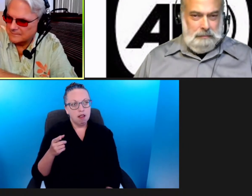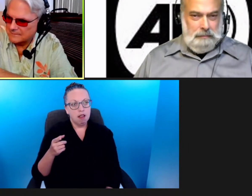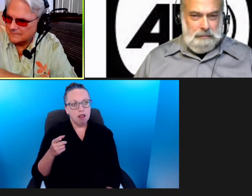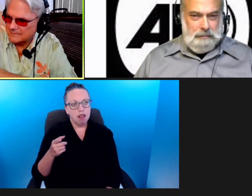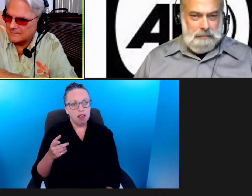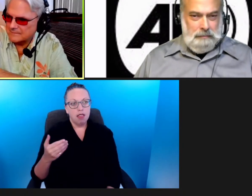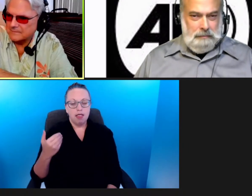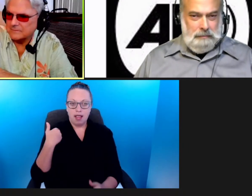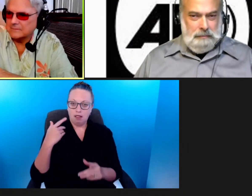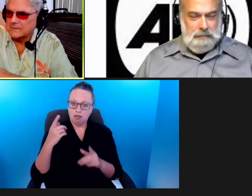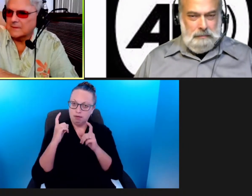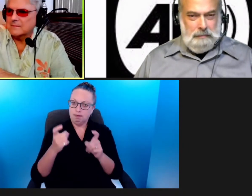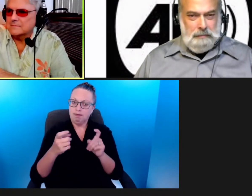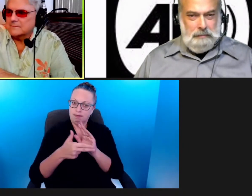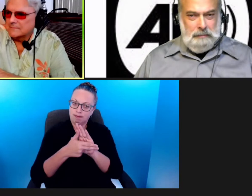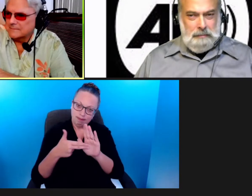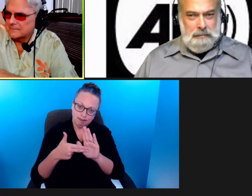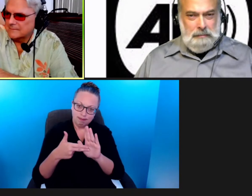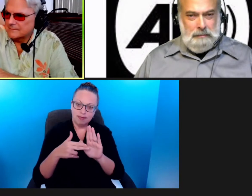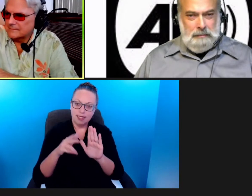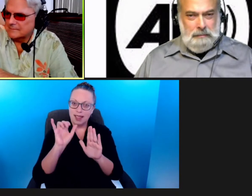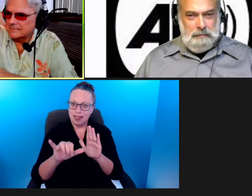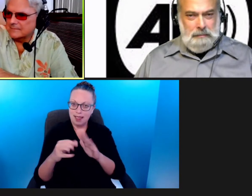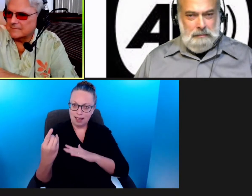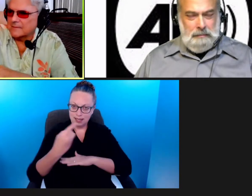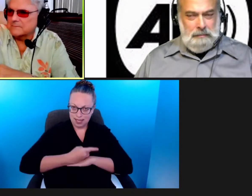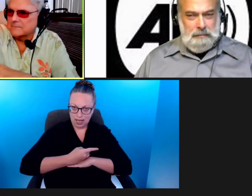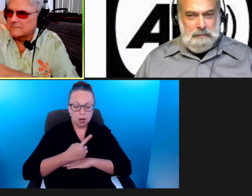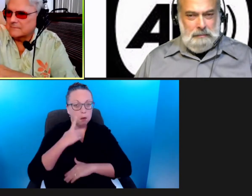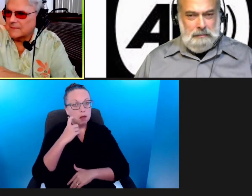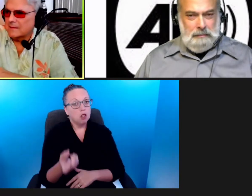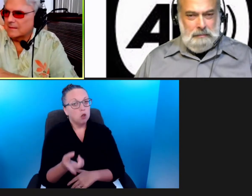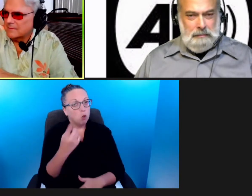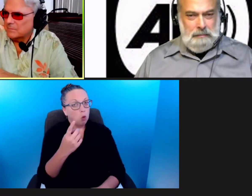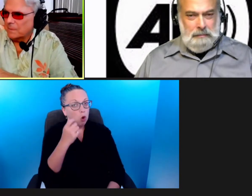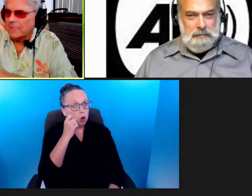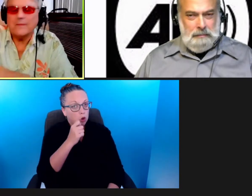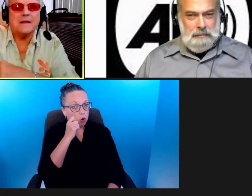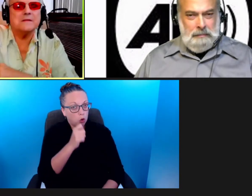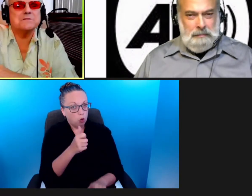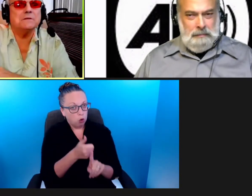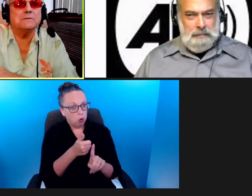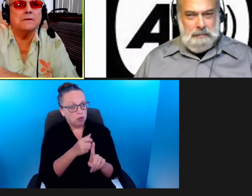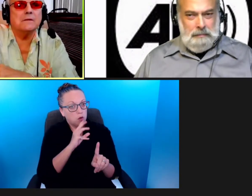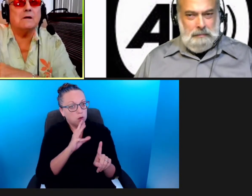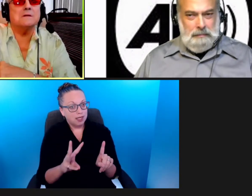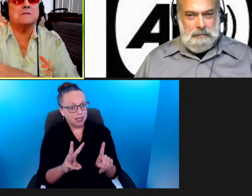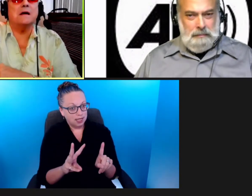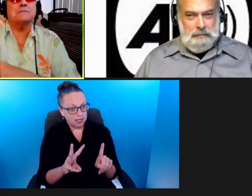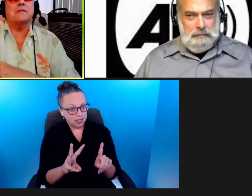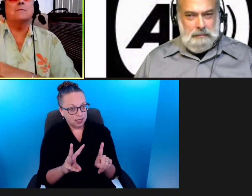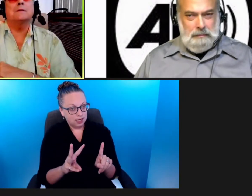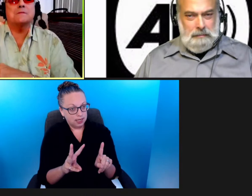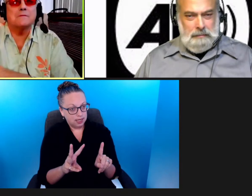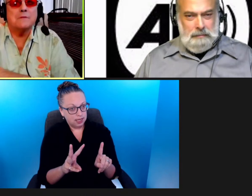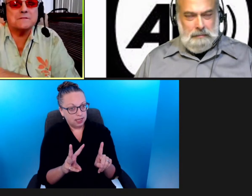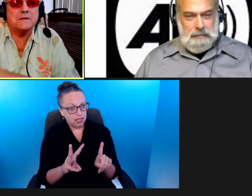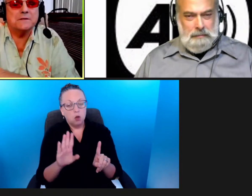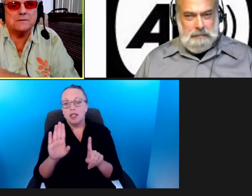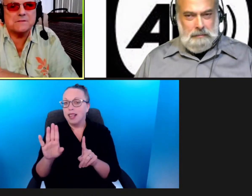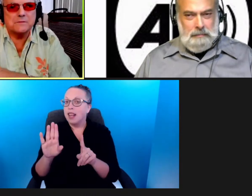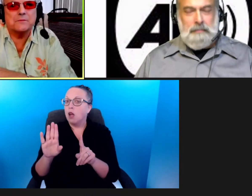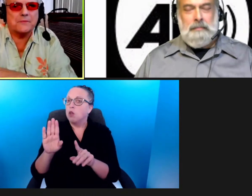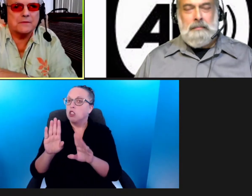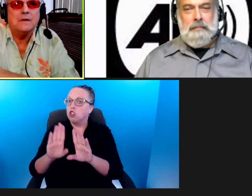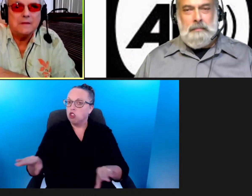designated that day because one of the girls, when she was 6 years old... That is children lost after they went to the